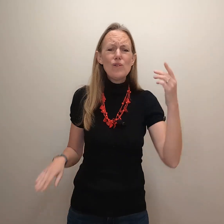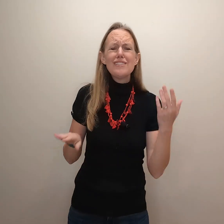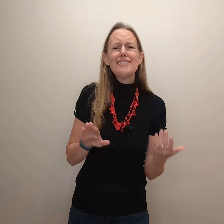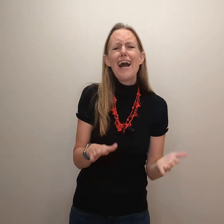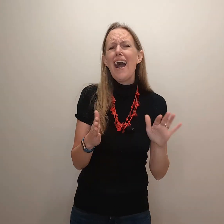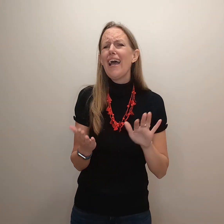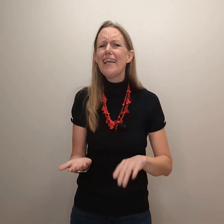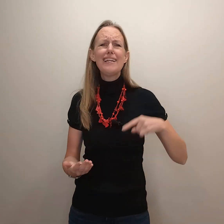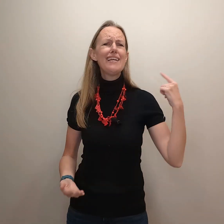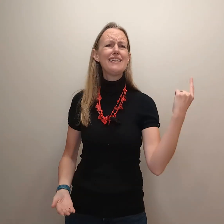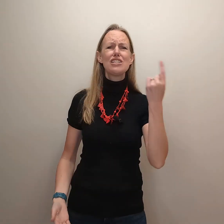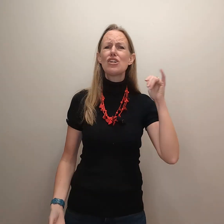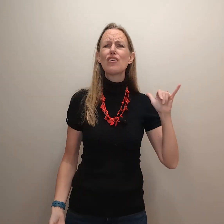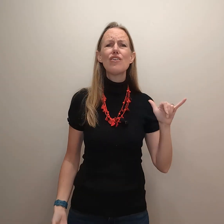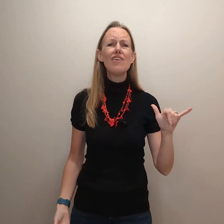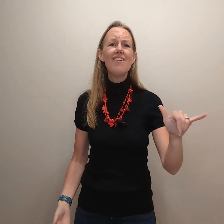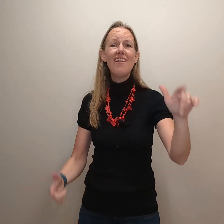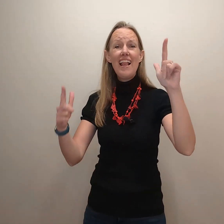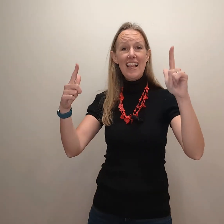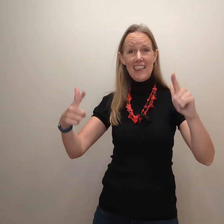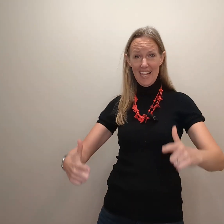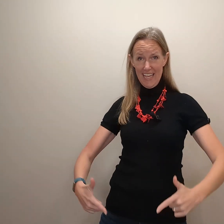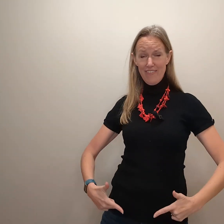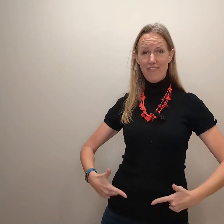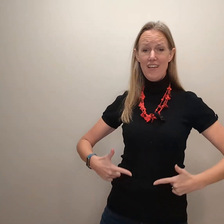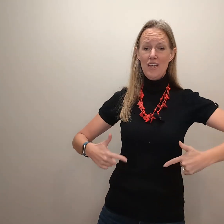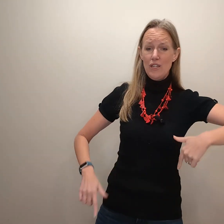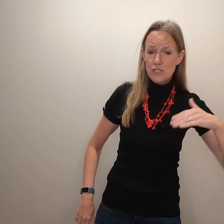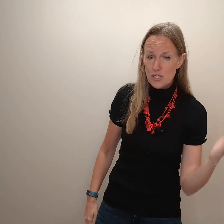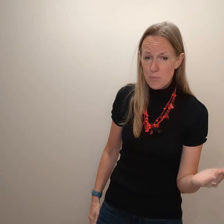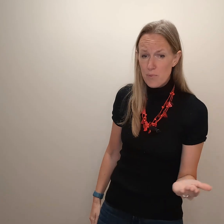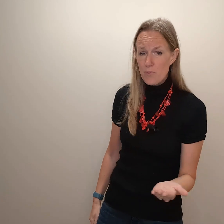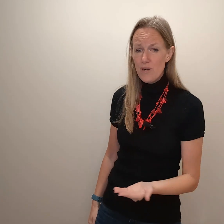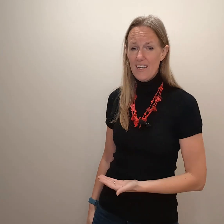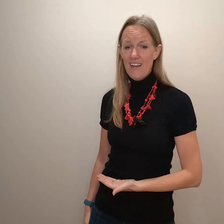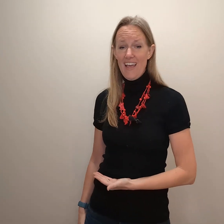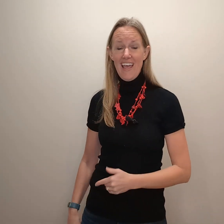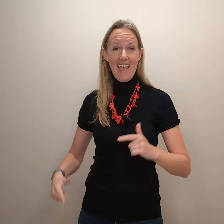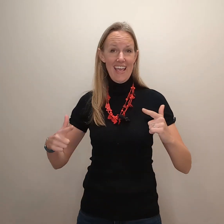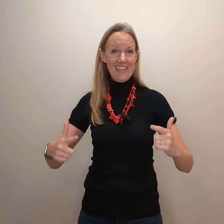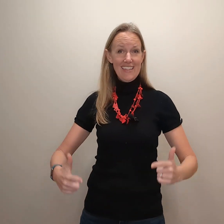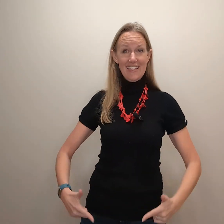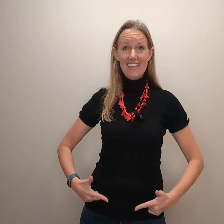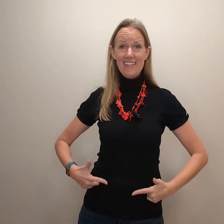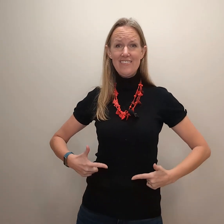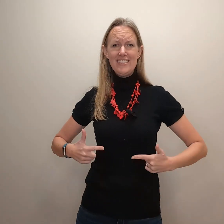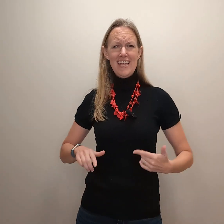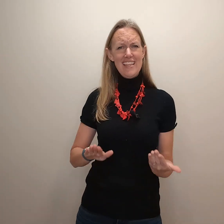who died eternal life to bring, and lives